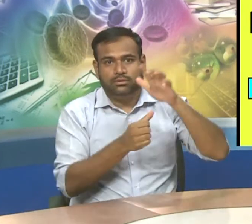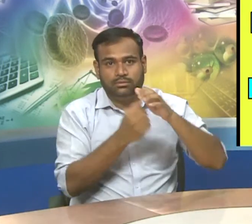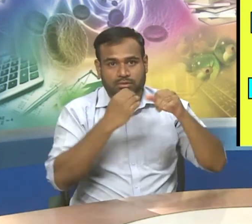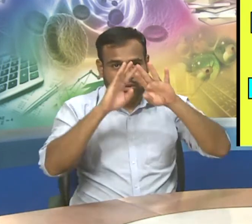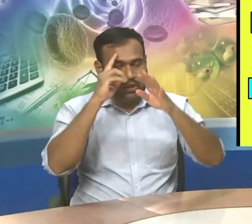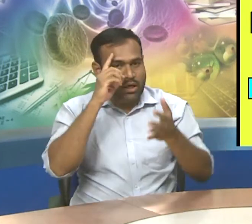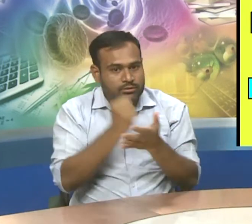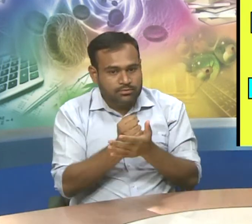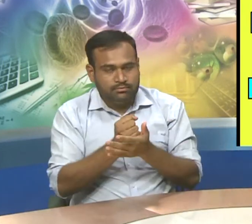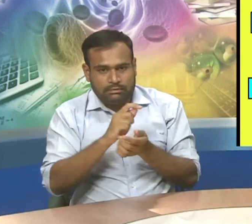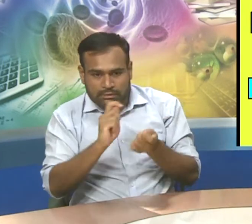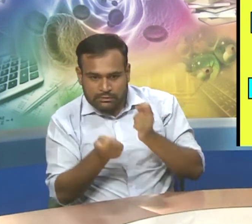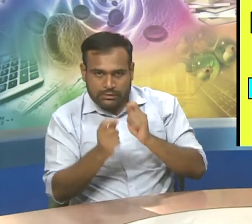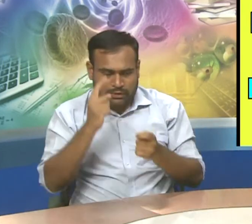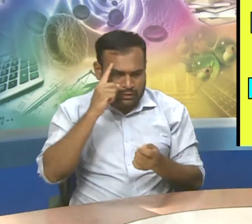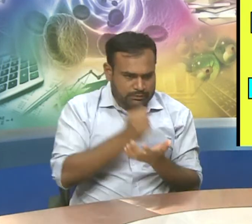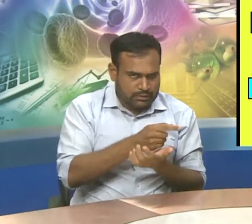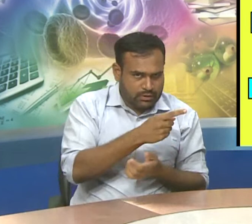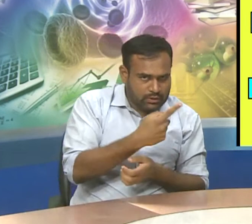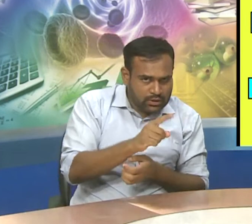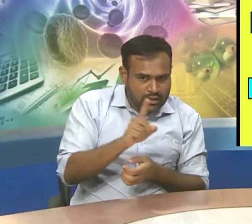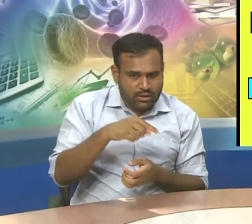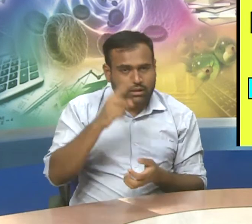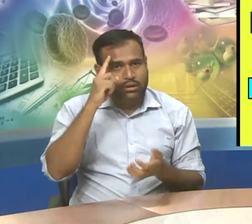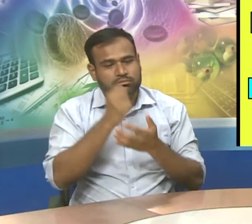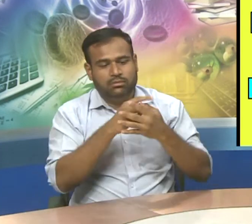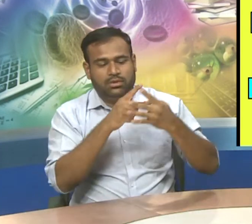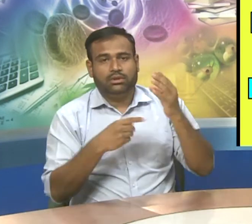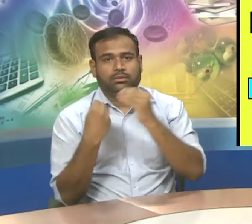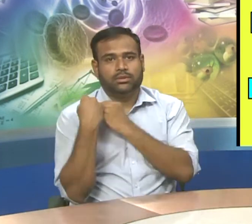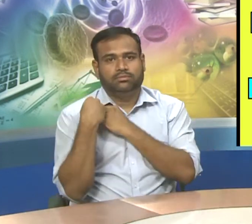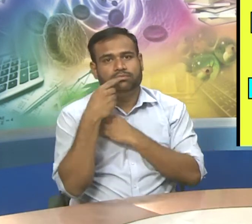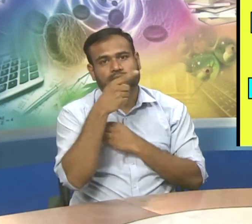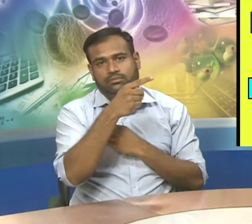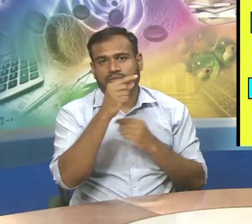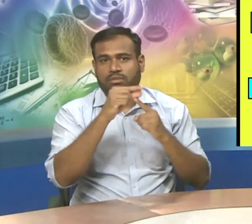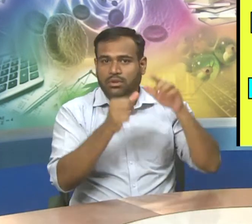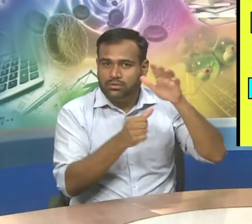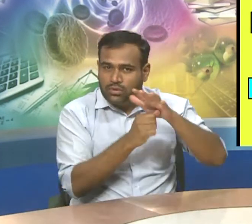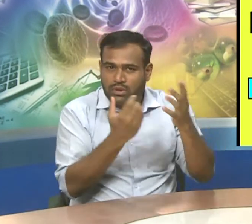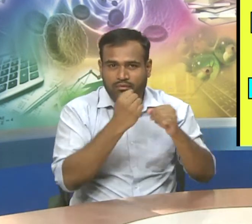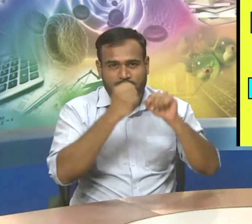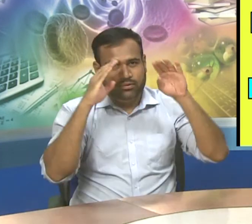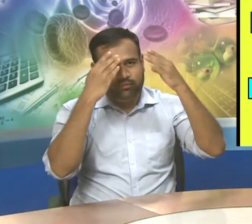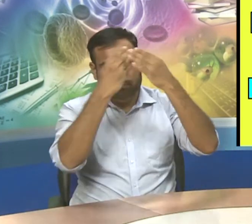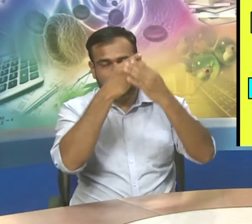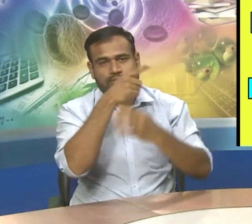So these are basically the 4 types of powers of the governor.